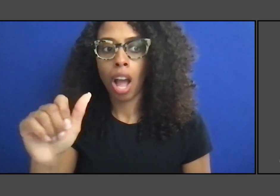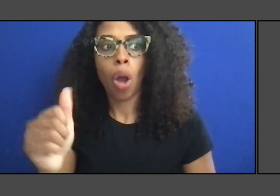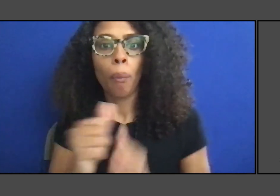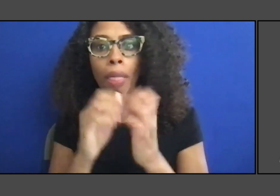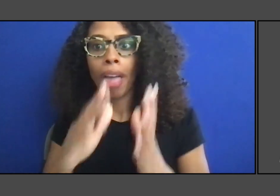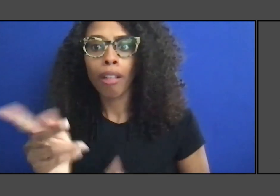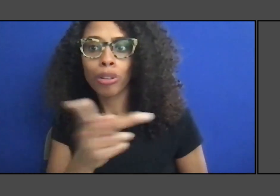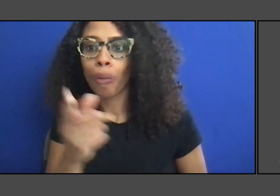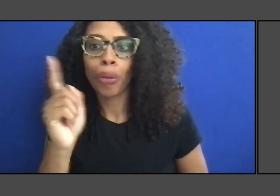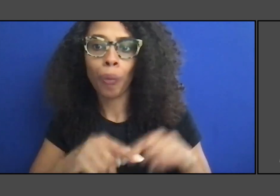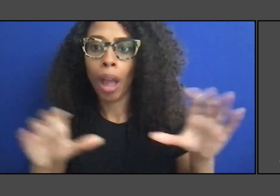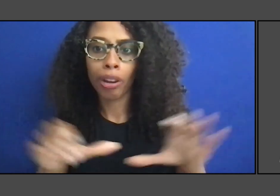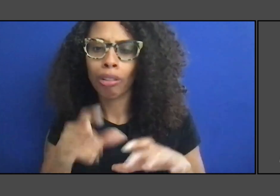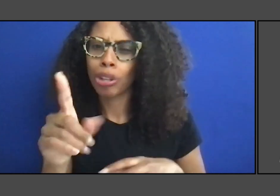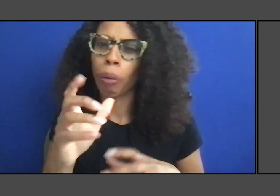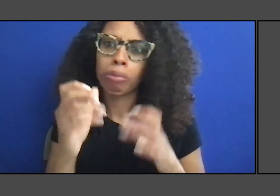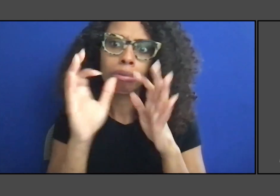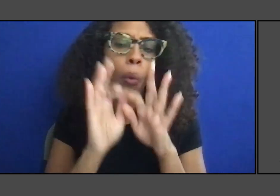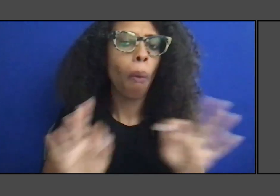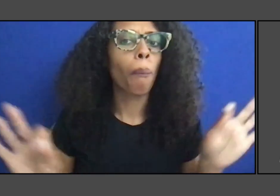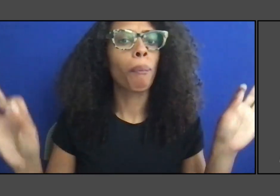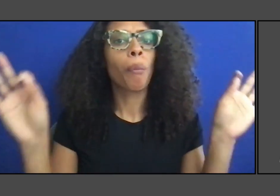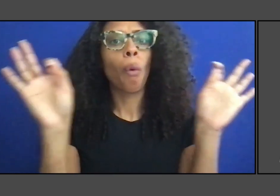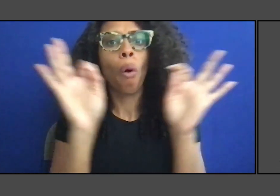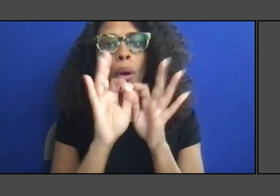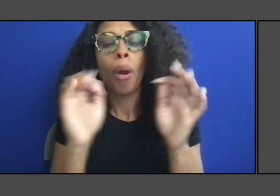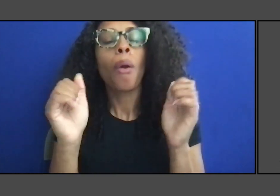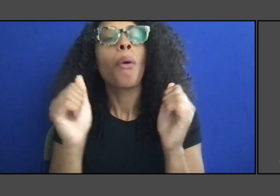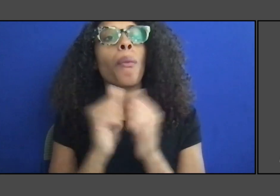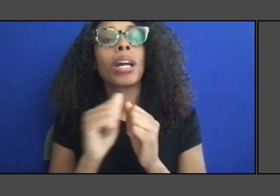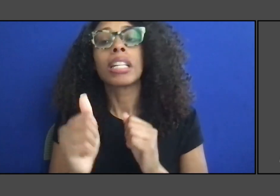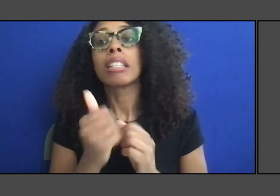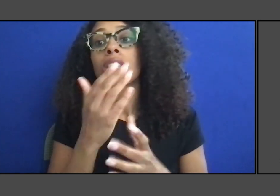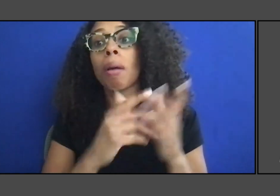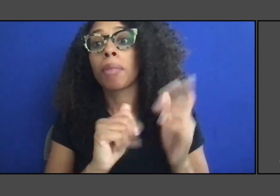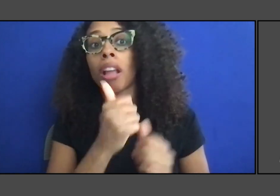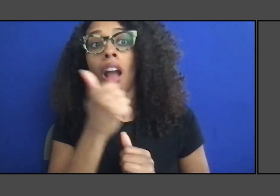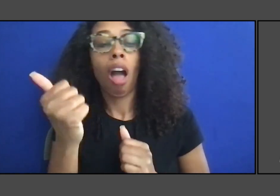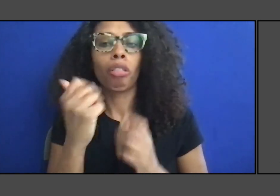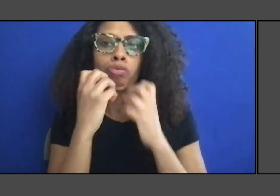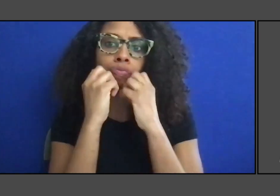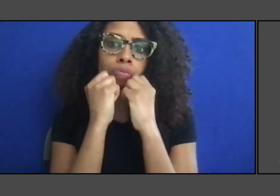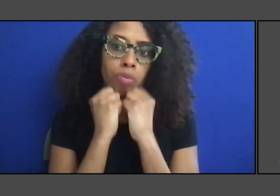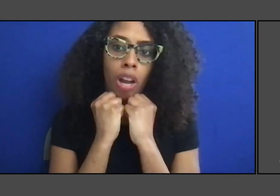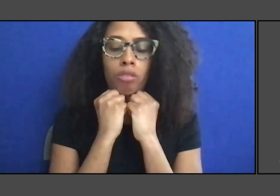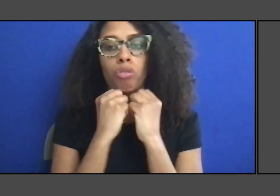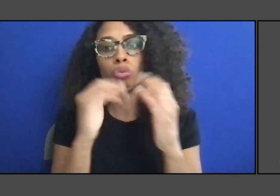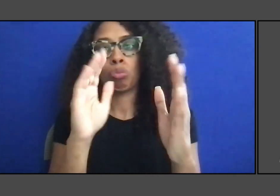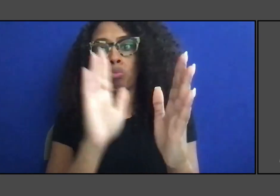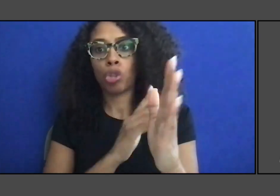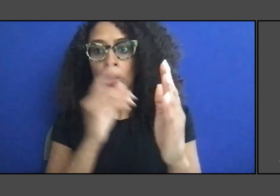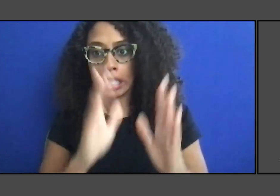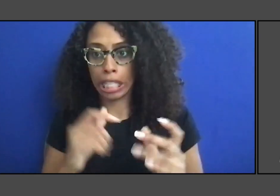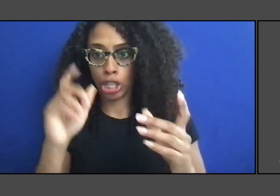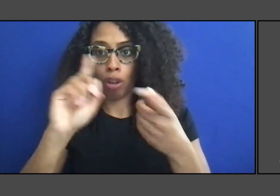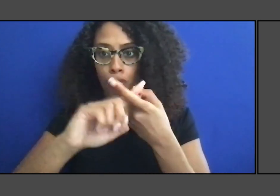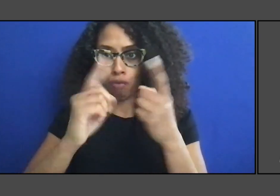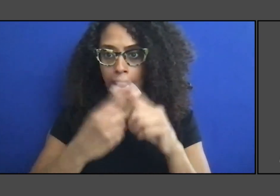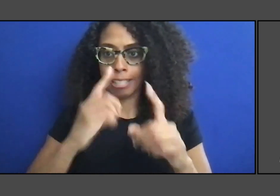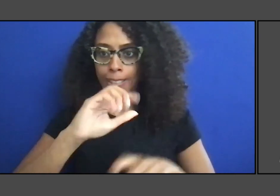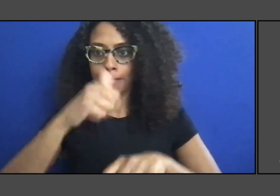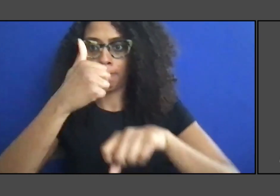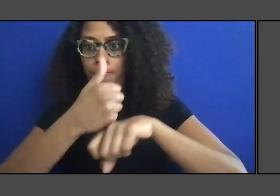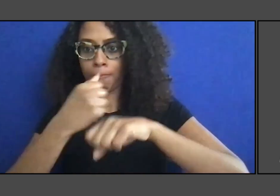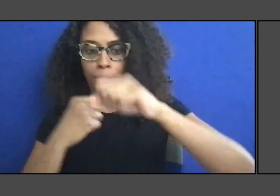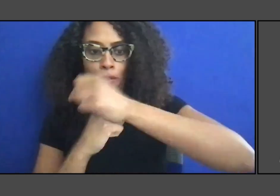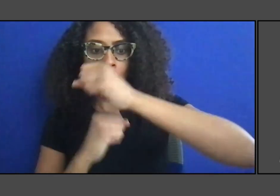of our other wonderful and treasured musician friends, in shaping what this would look like. So